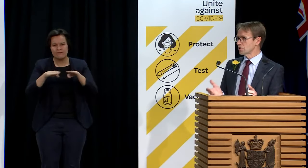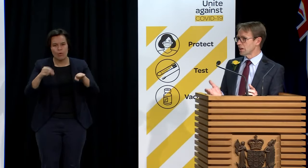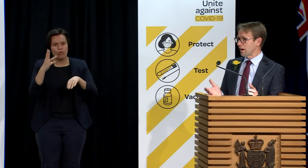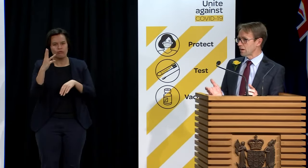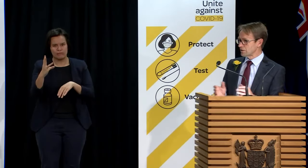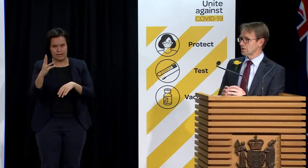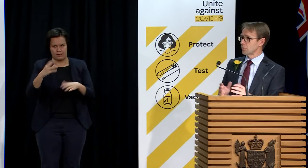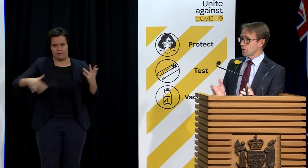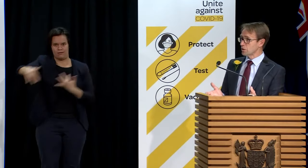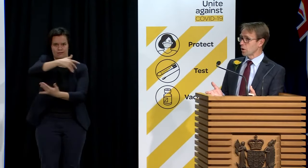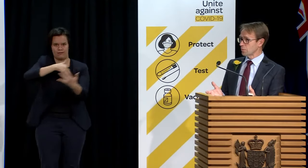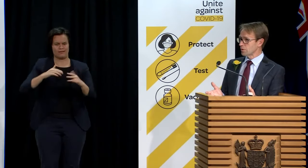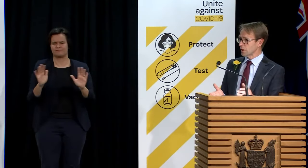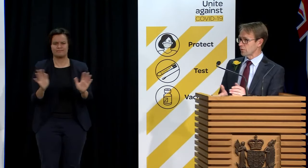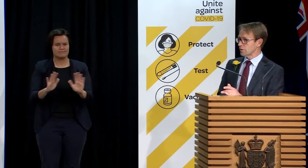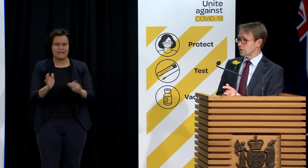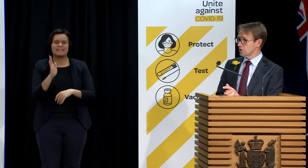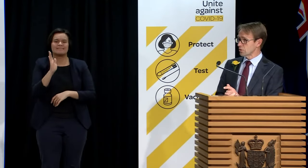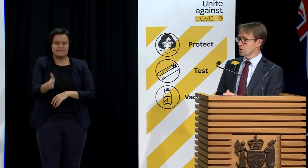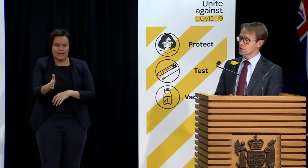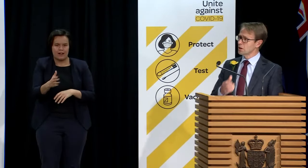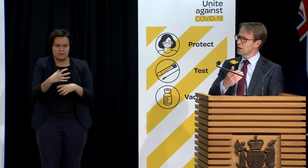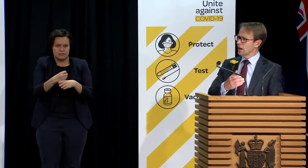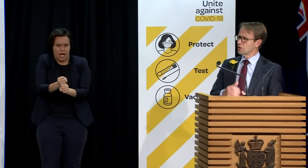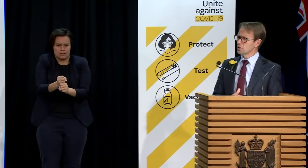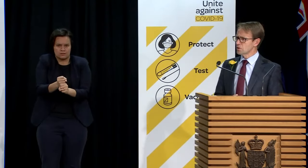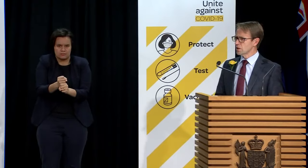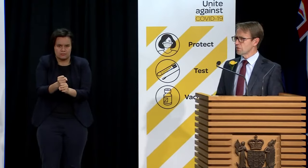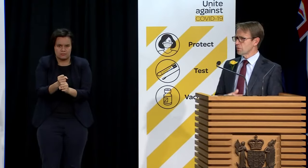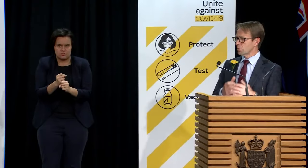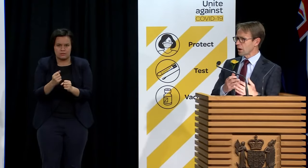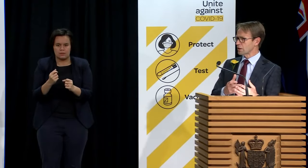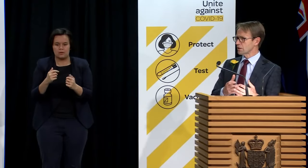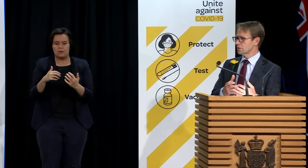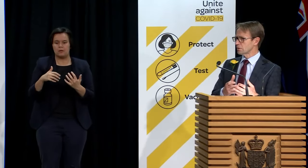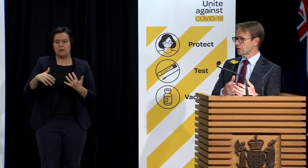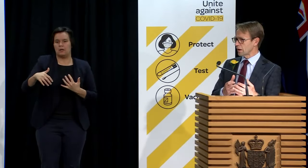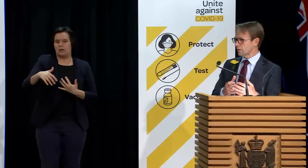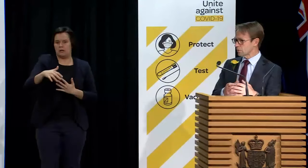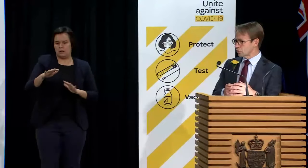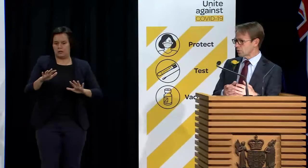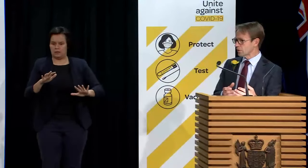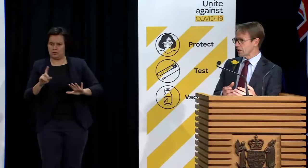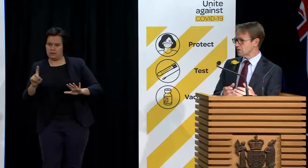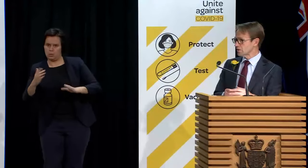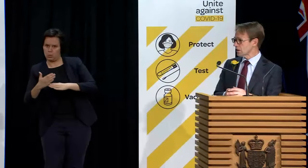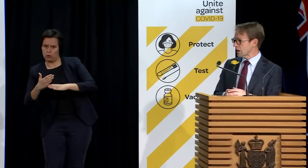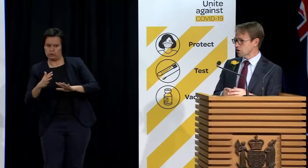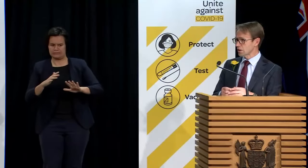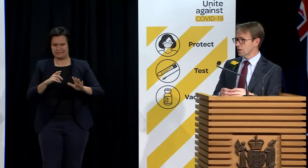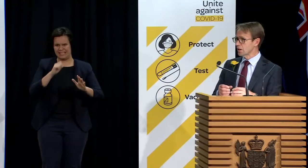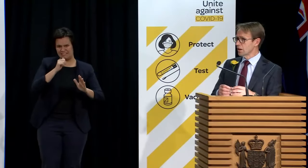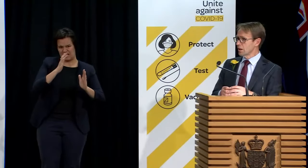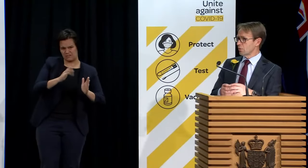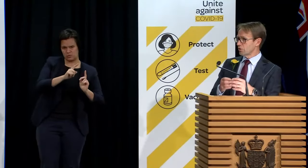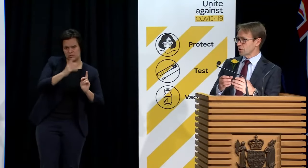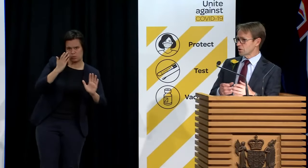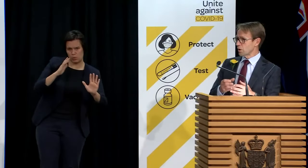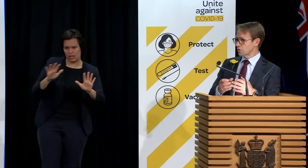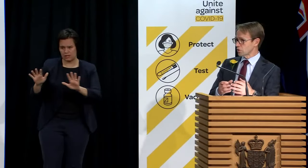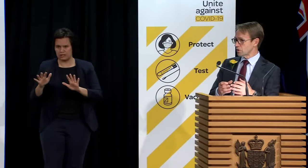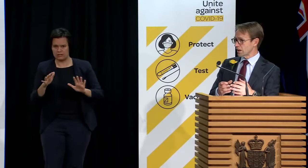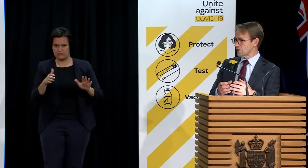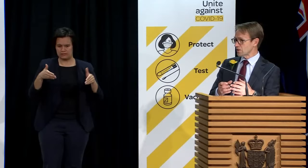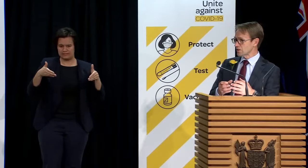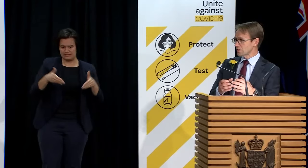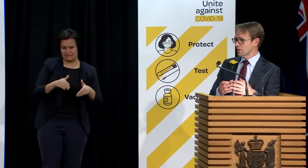so it does provide quite a bit of cover in that situation. Yeah. And you can see from the Wellington group of cases that actually with just